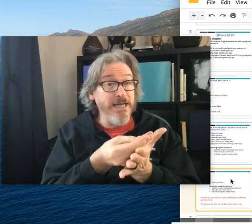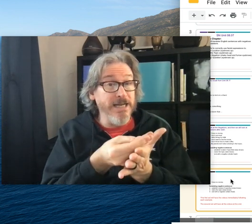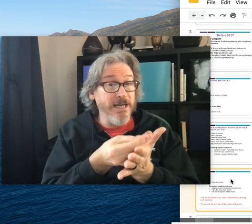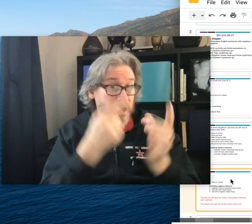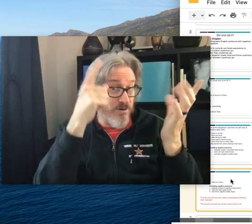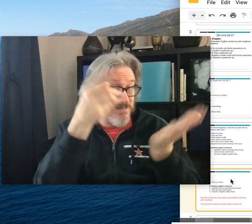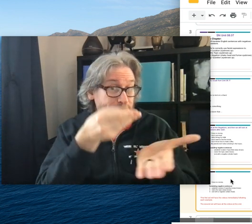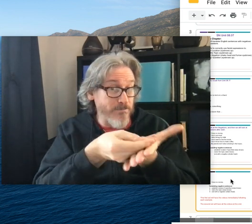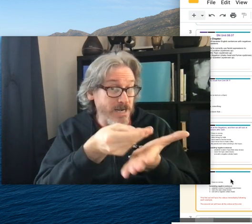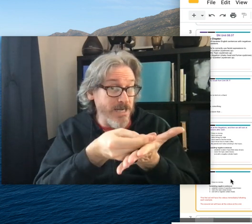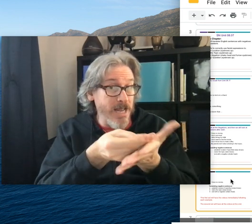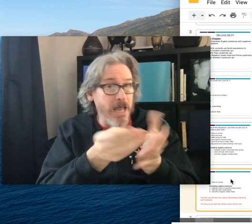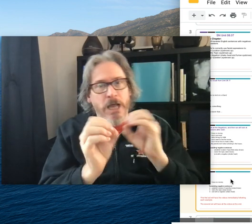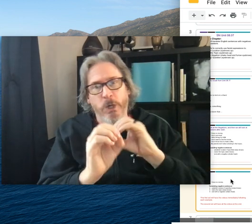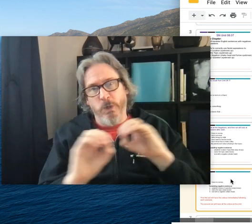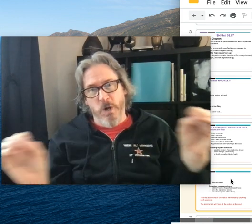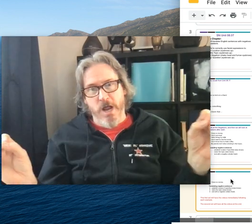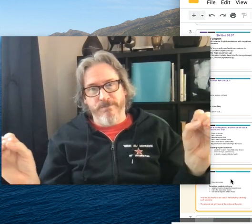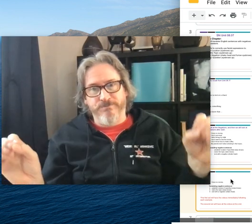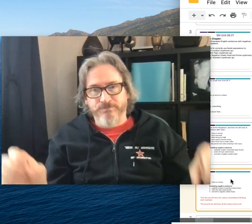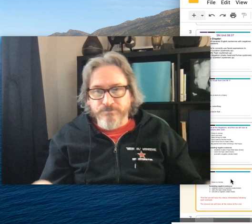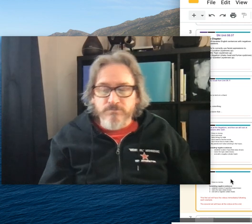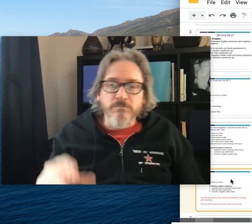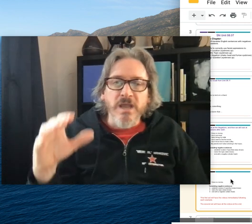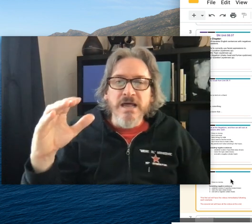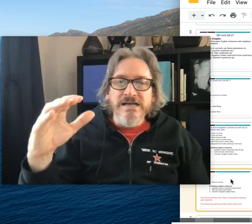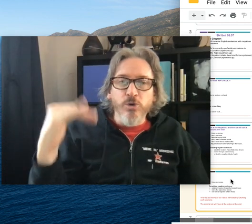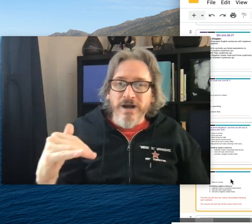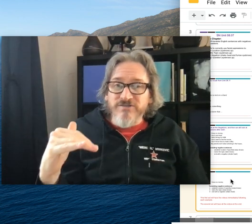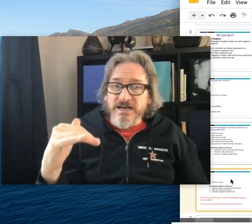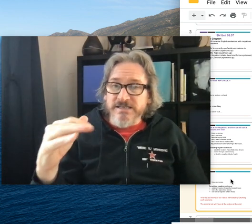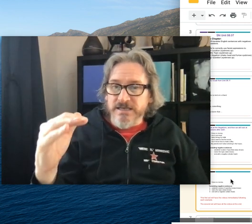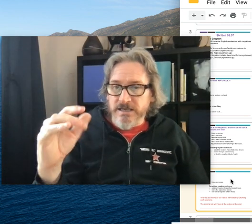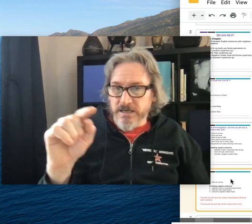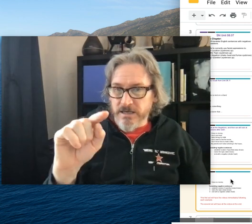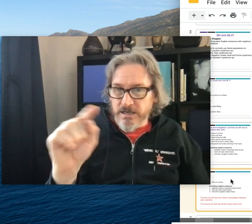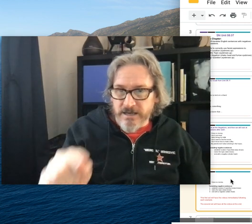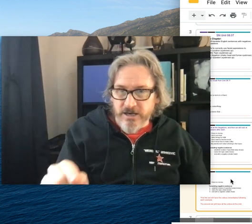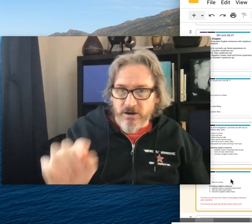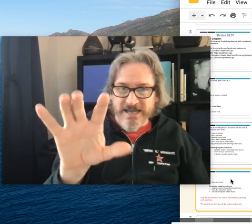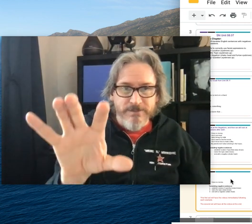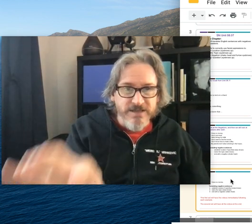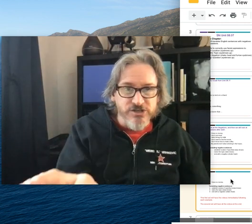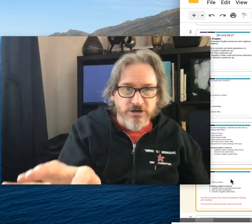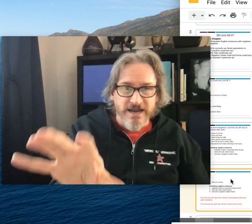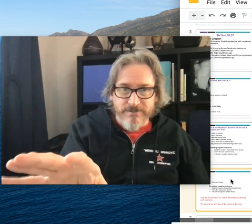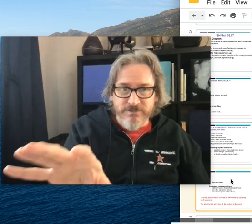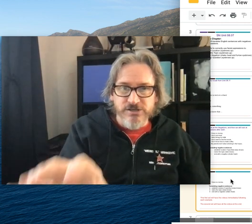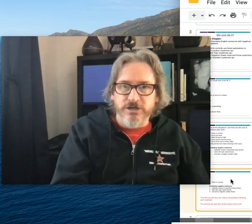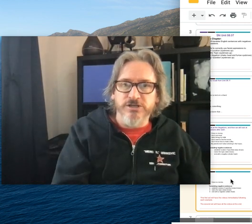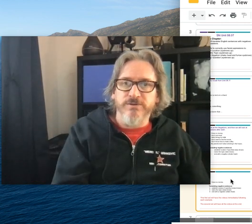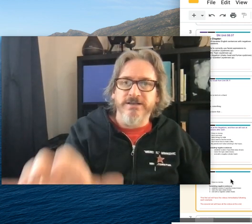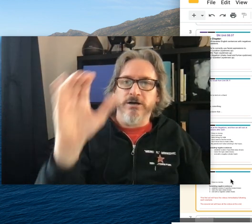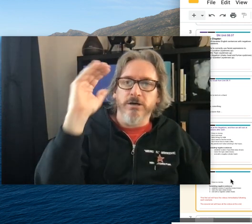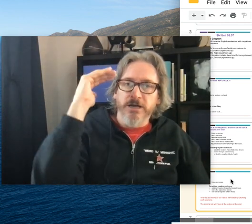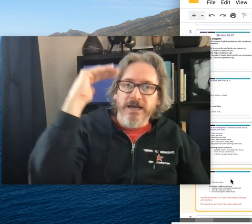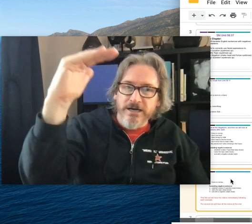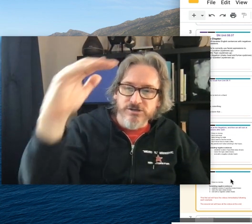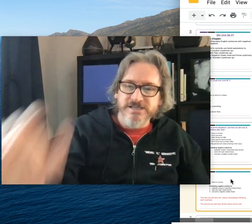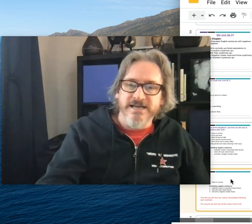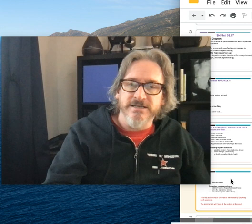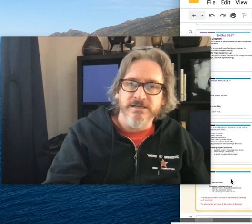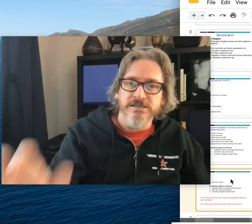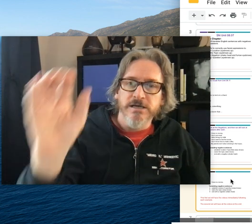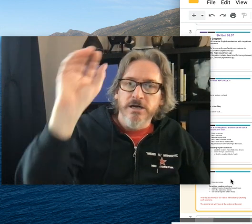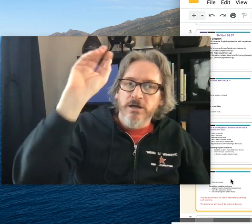topic. Money, eyebrows up, money, none. So what I've done is, I kept the instructions right there.